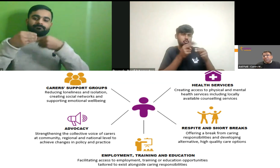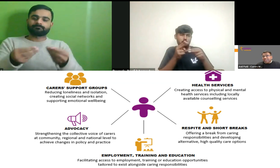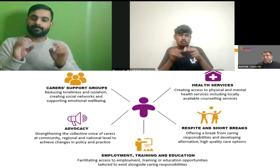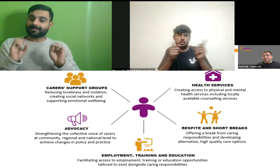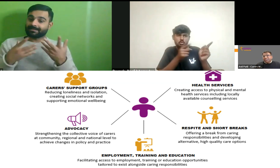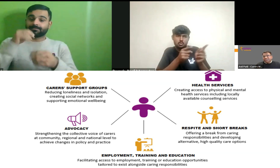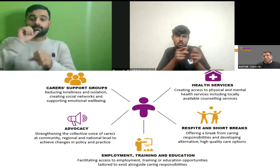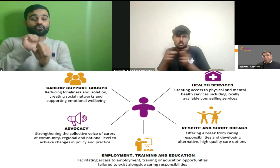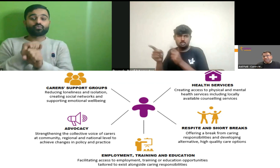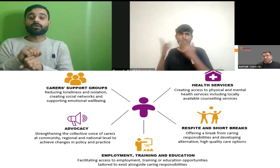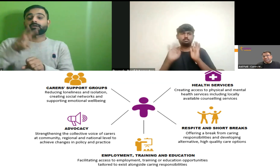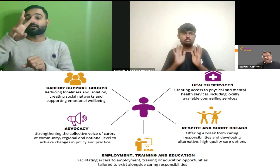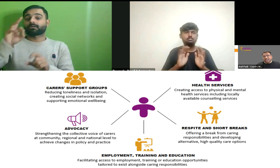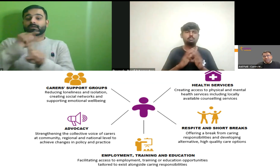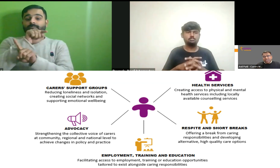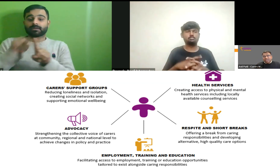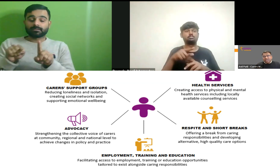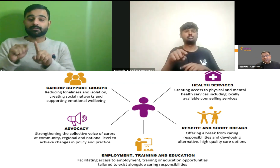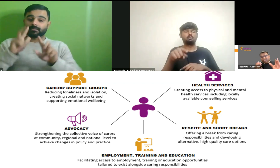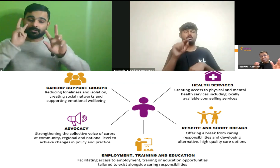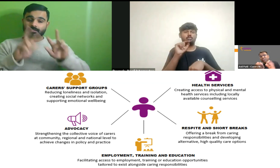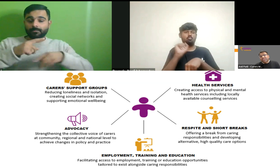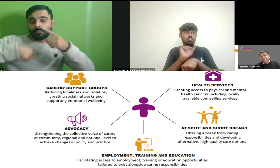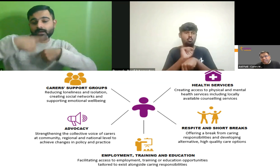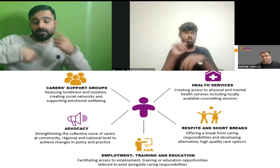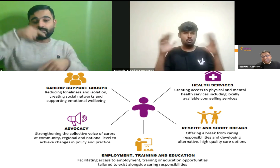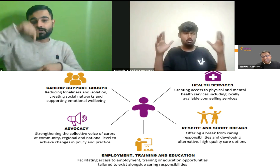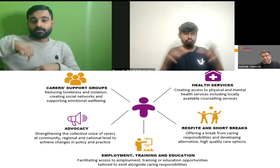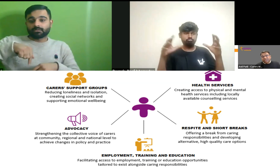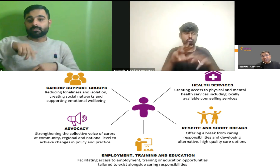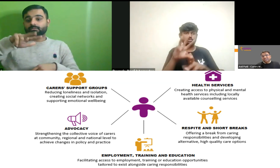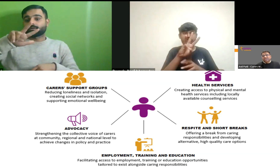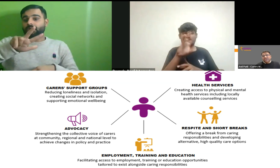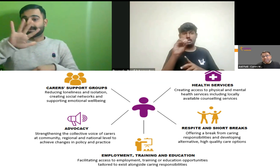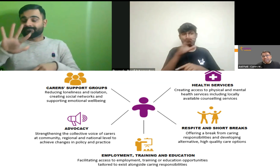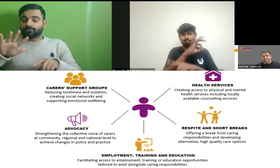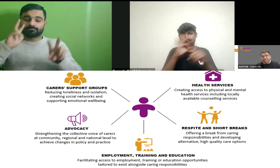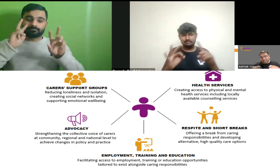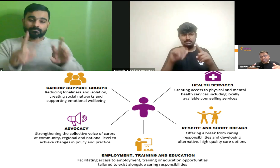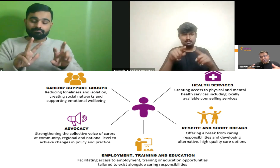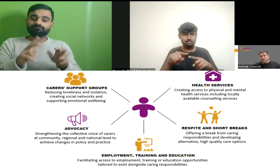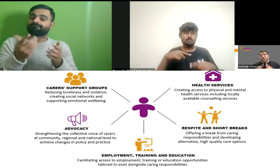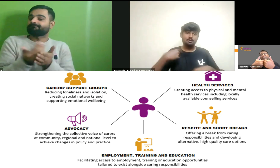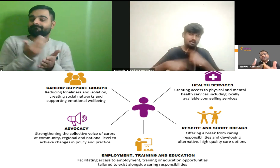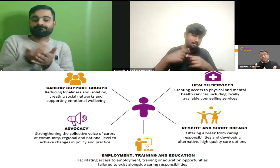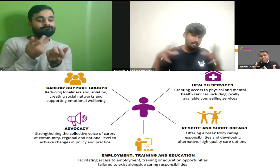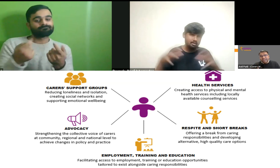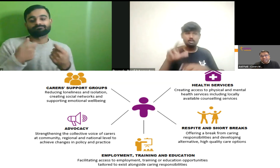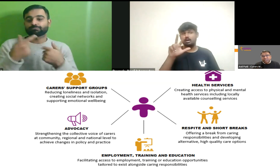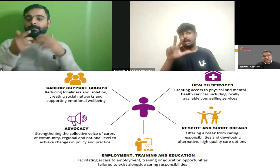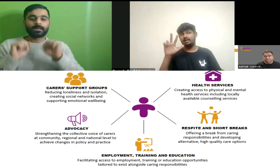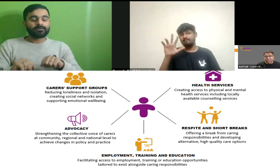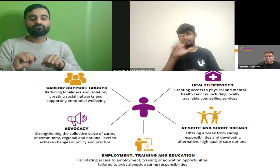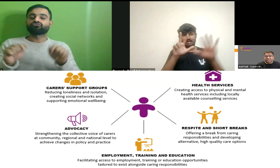the work, only 30% of carers had a regular income. Today, more than 80% of carers are earning an income along with the